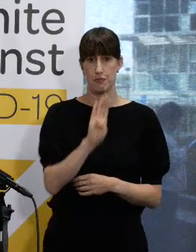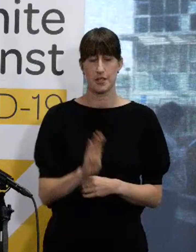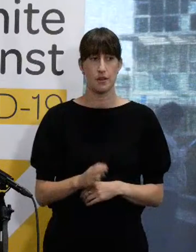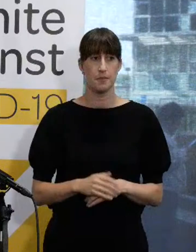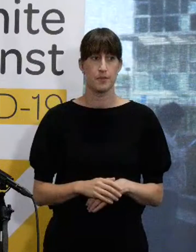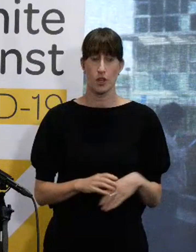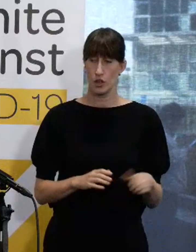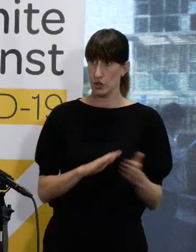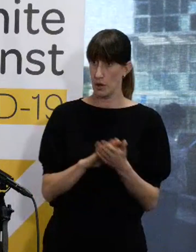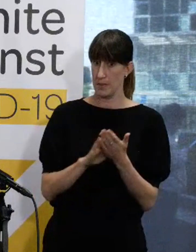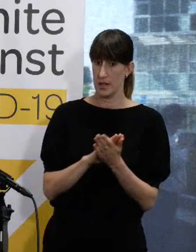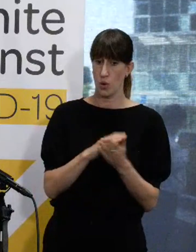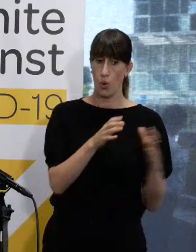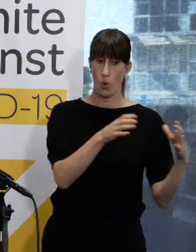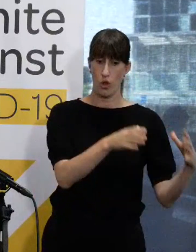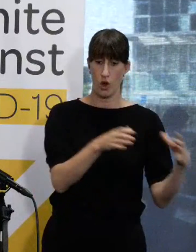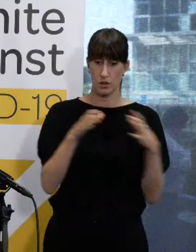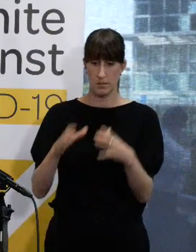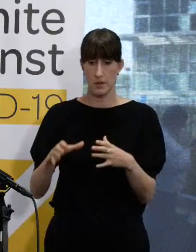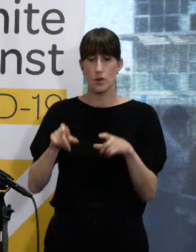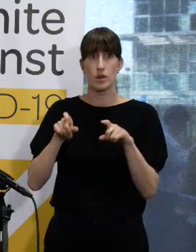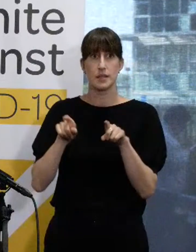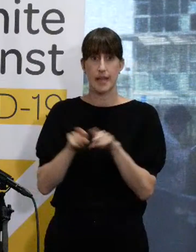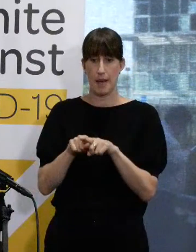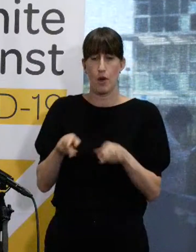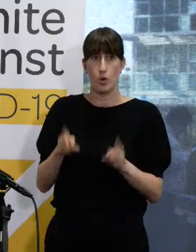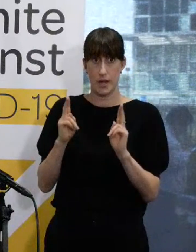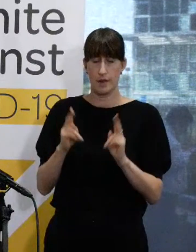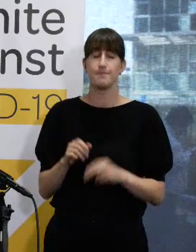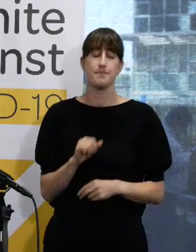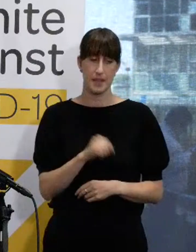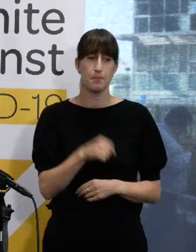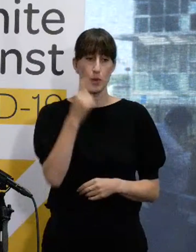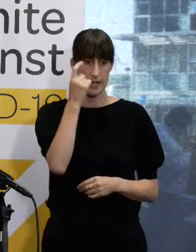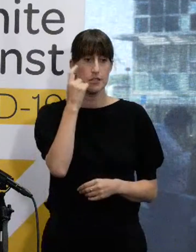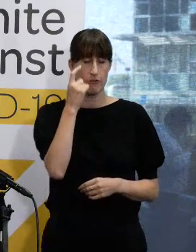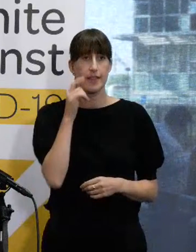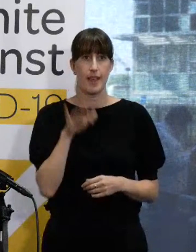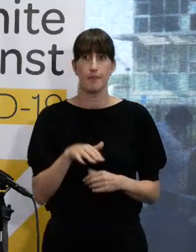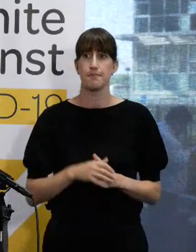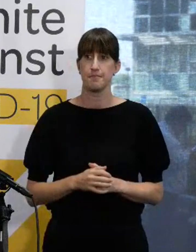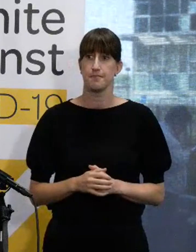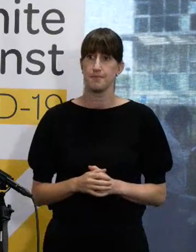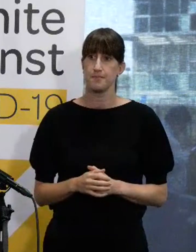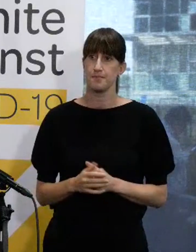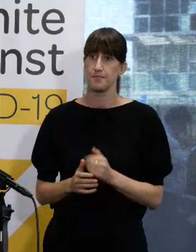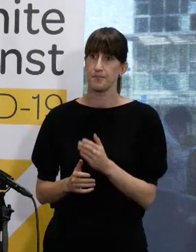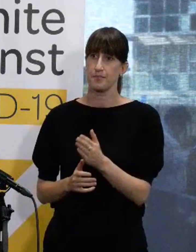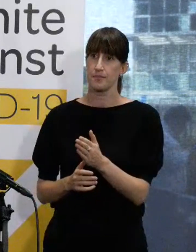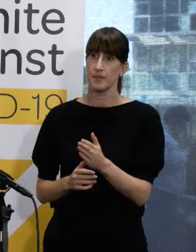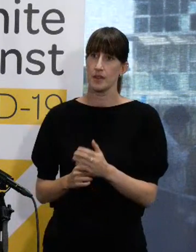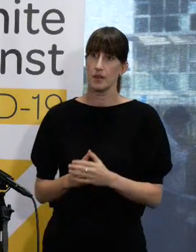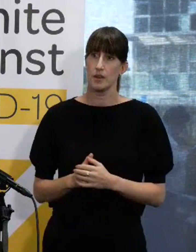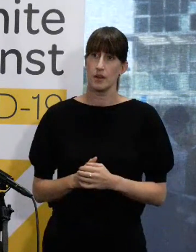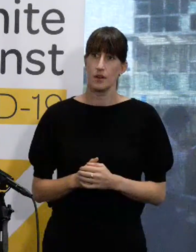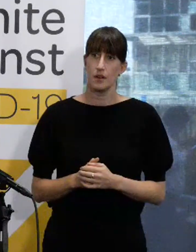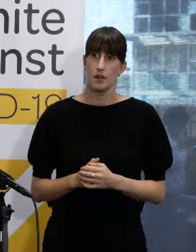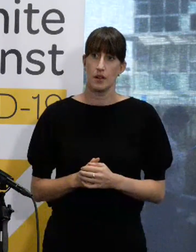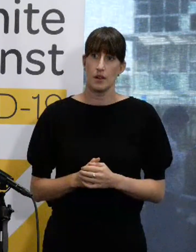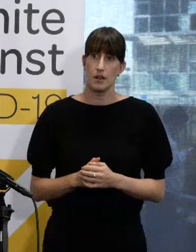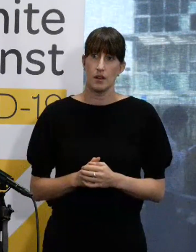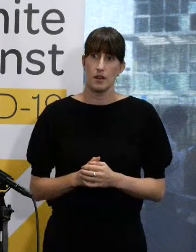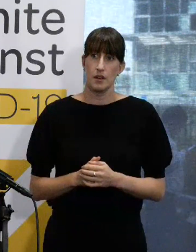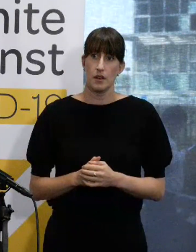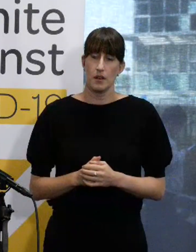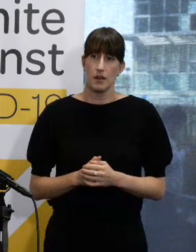That's one of the things that we could consider, yes. Last year, there was a study of a flight to New Zealand which found using genome sequencing that